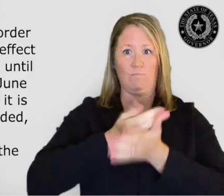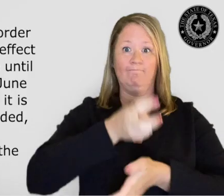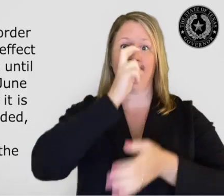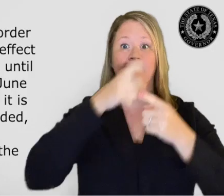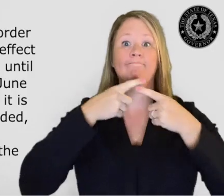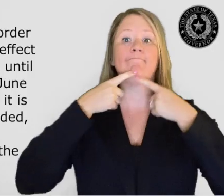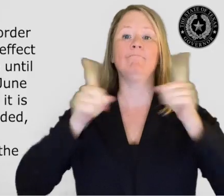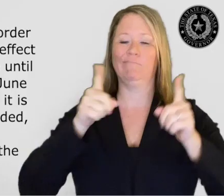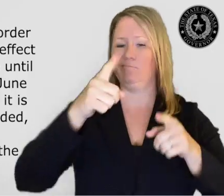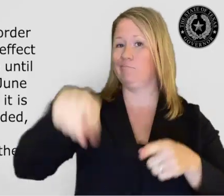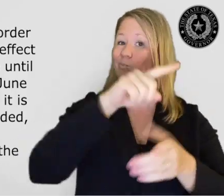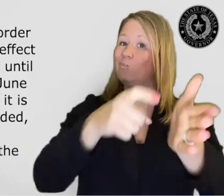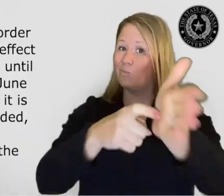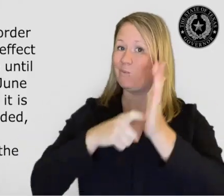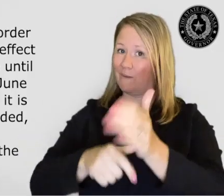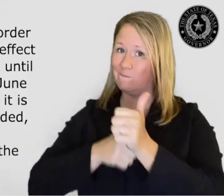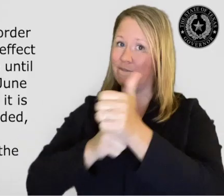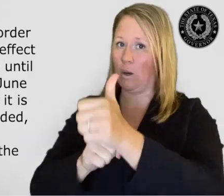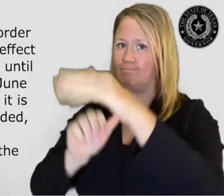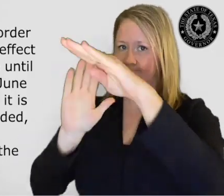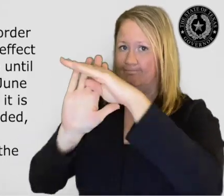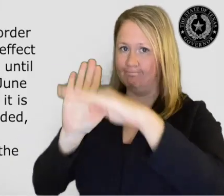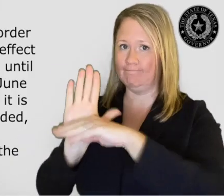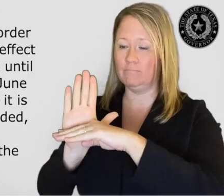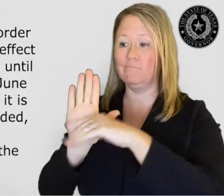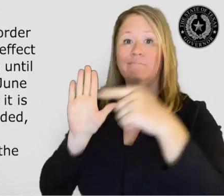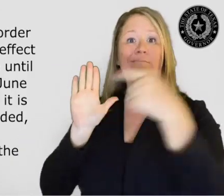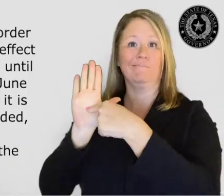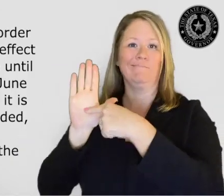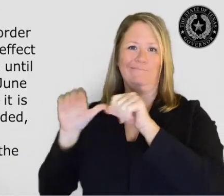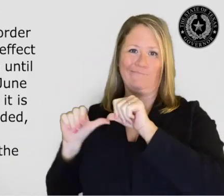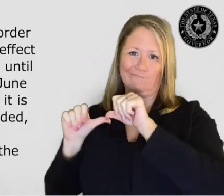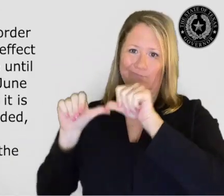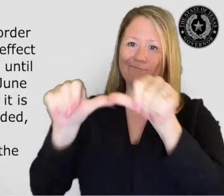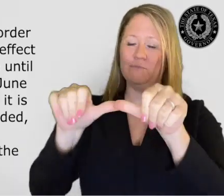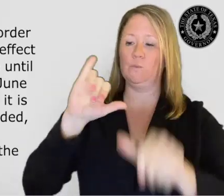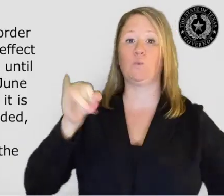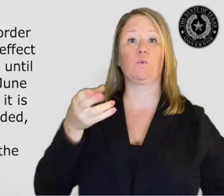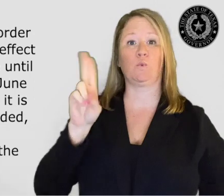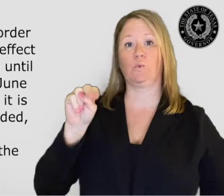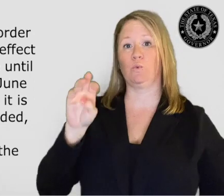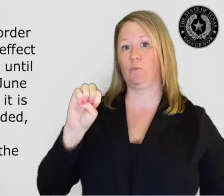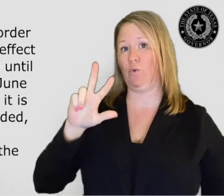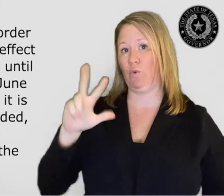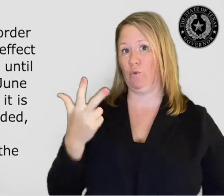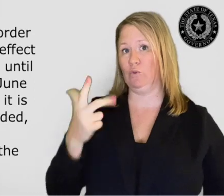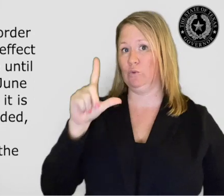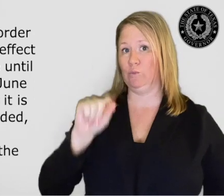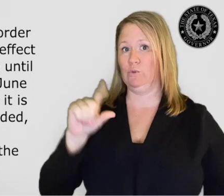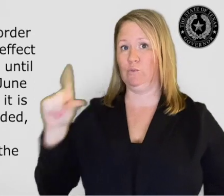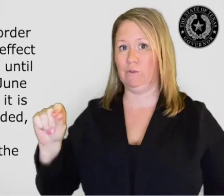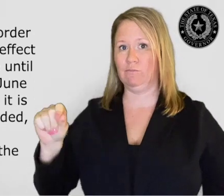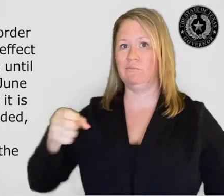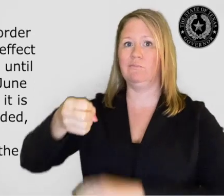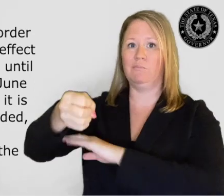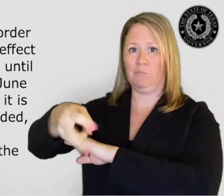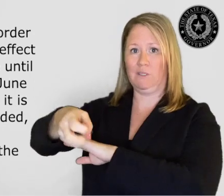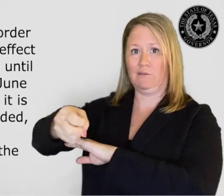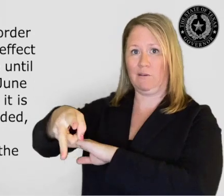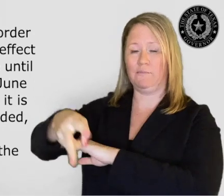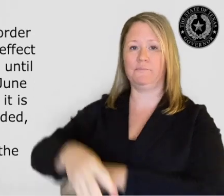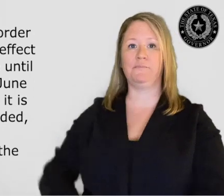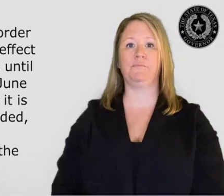shall remain in effect and in full force until 11:59 p.m. on June 3, 2020, unless it is